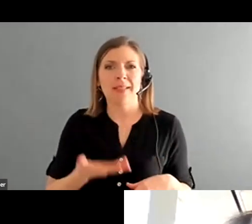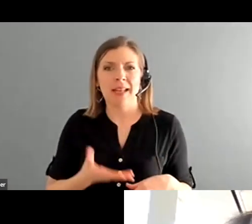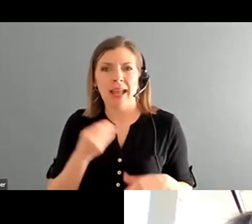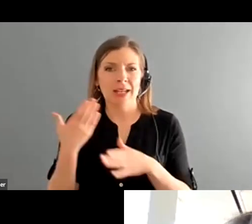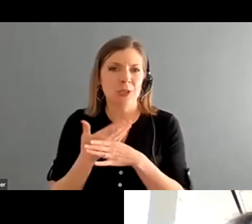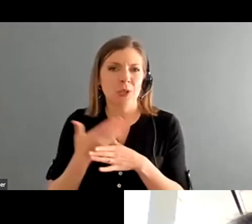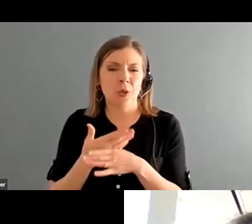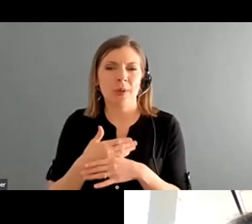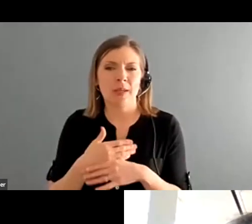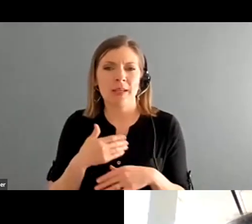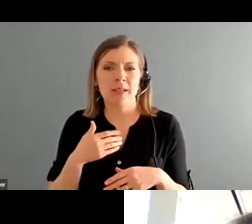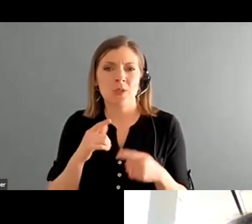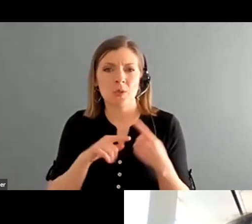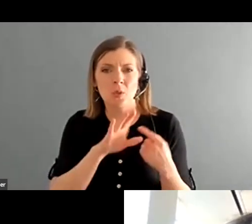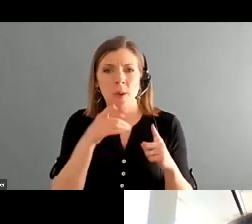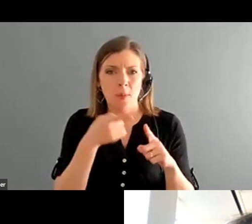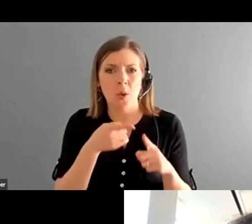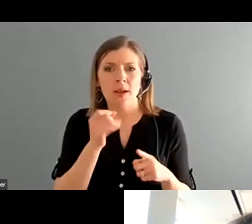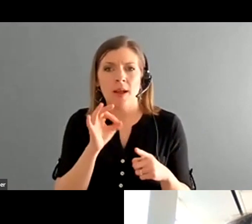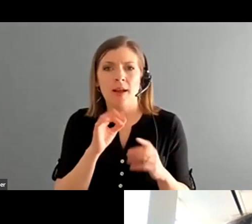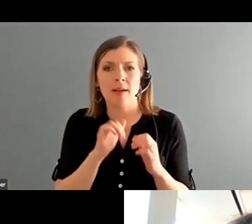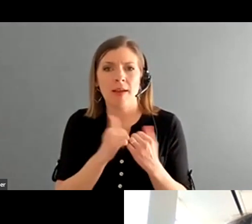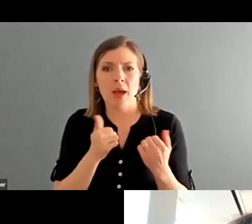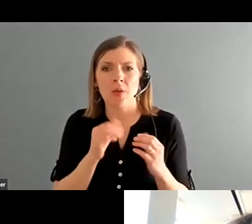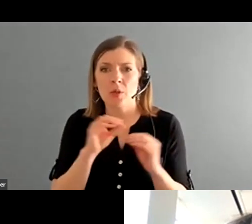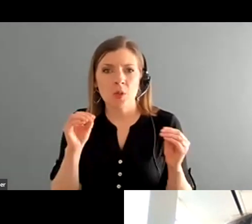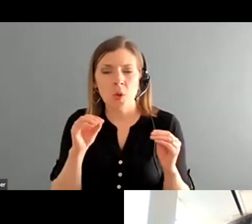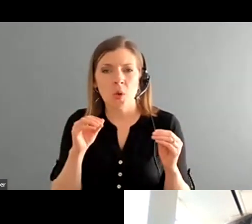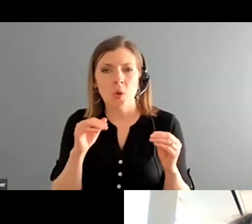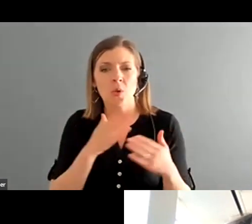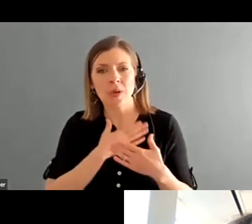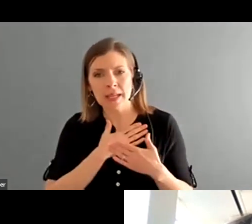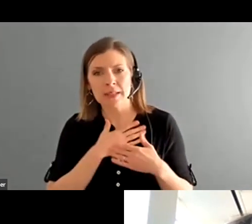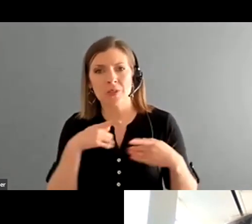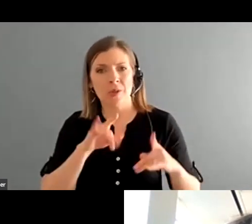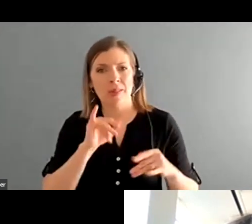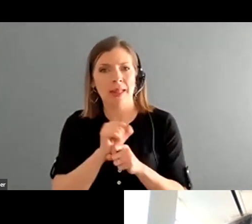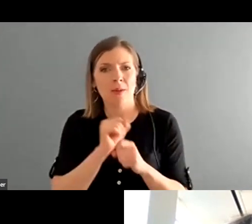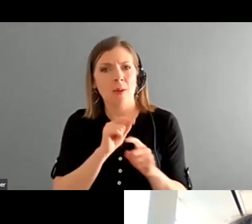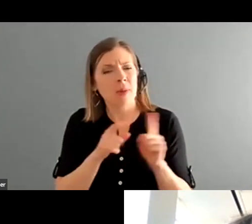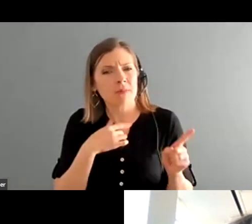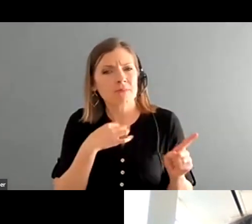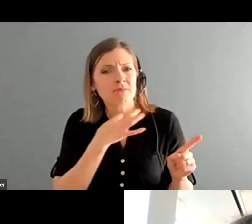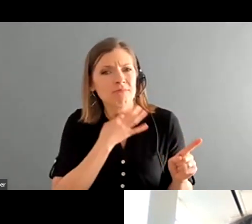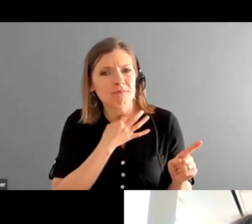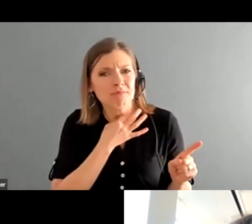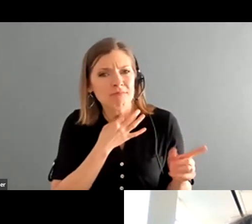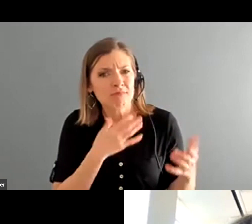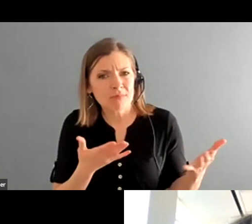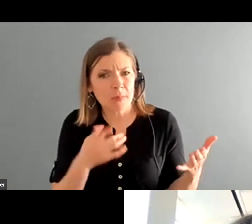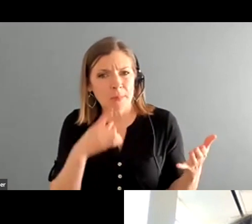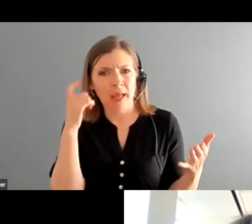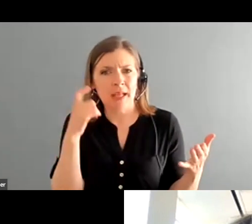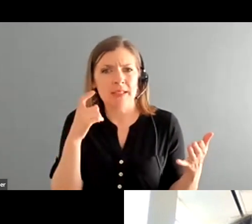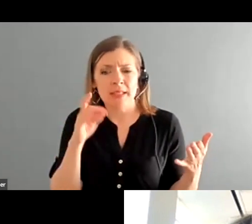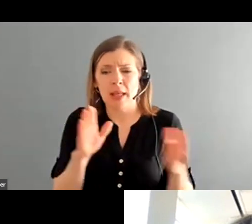disturbing, and to your point of how there's no downtime to that labor. But I was just curious, because